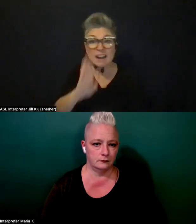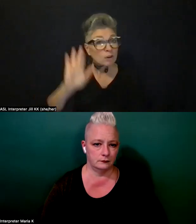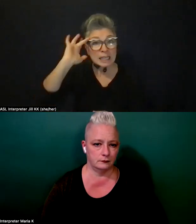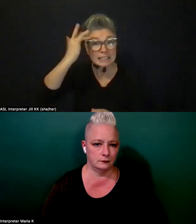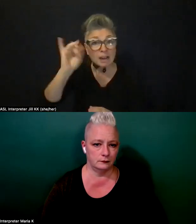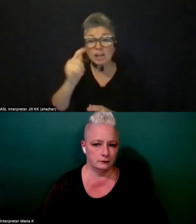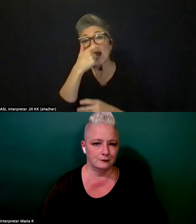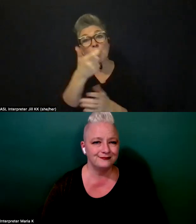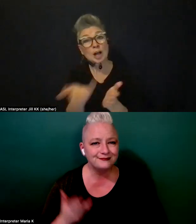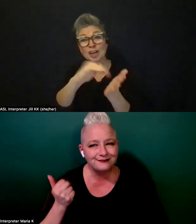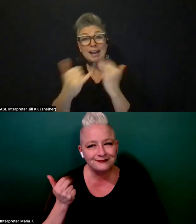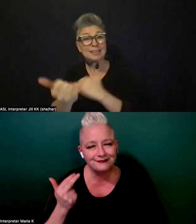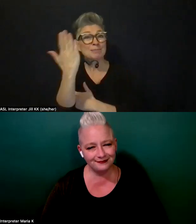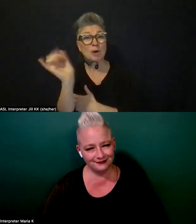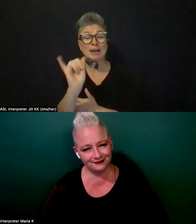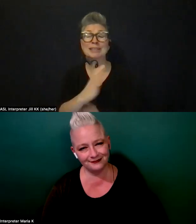just like,